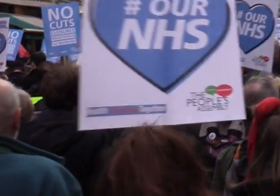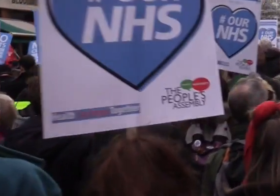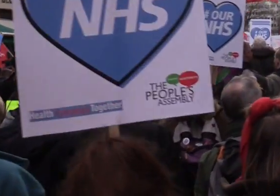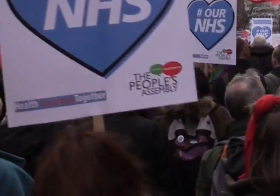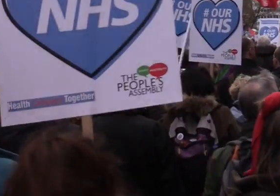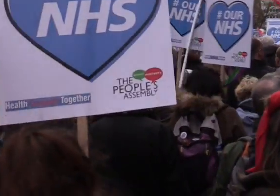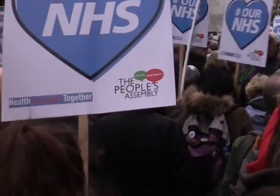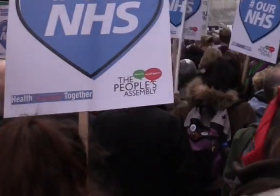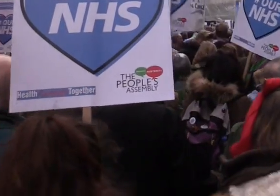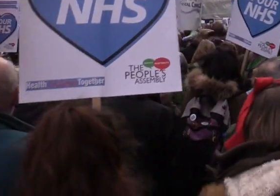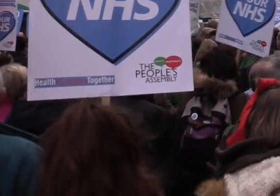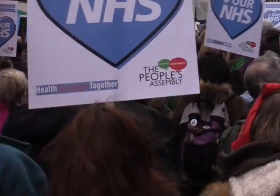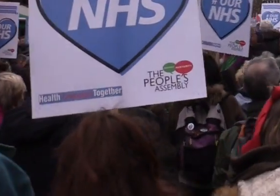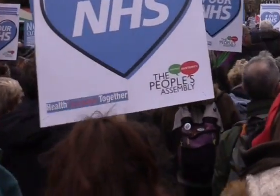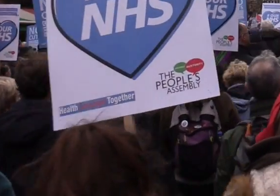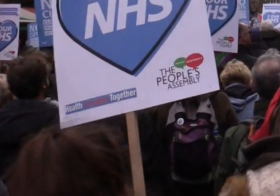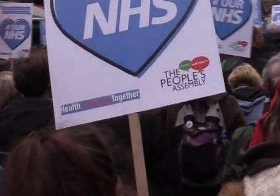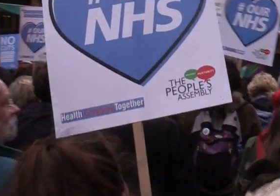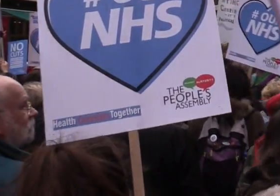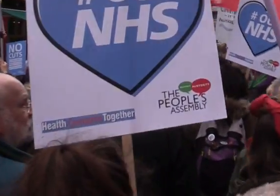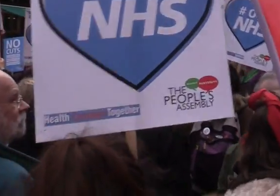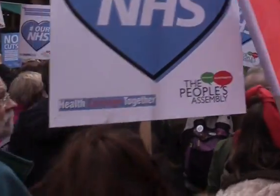were prepared to fight for it.